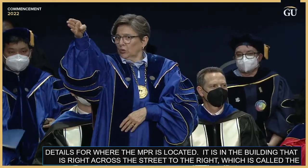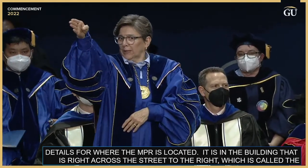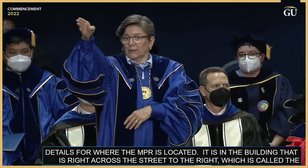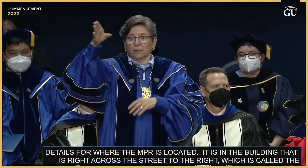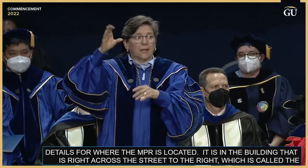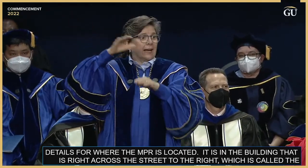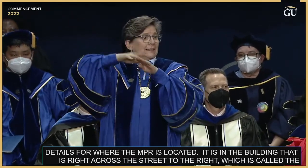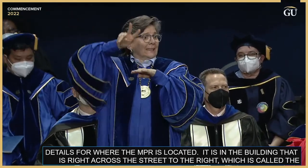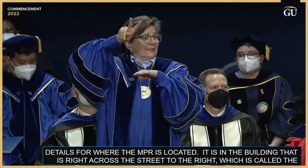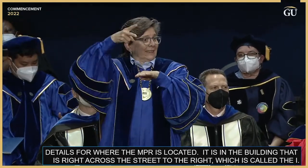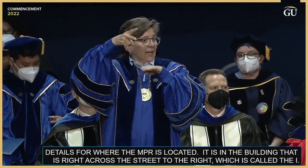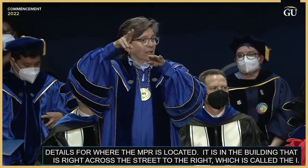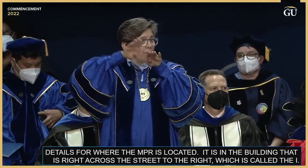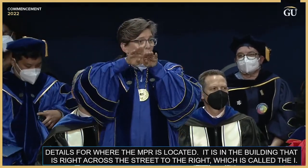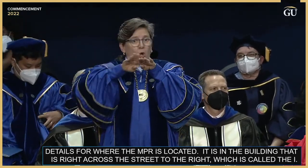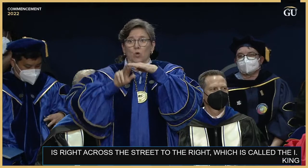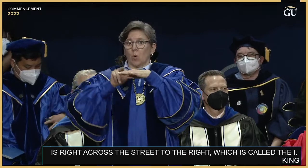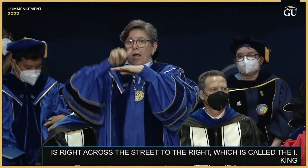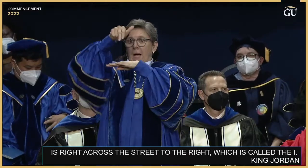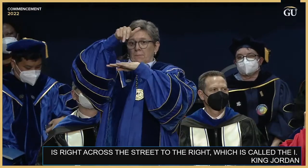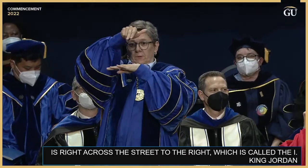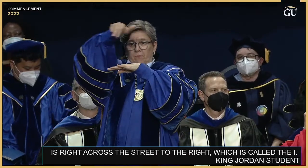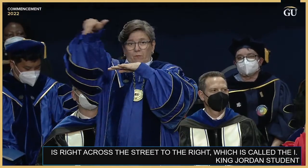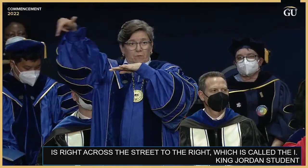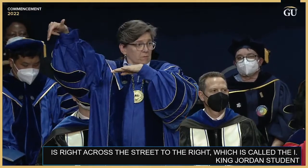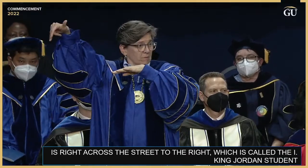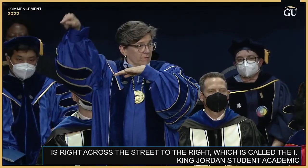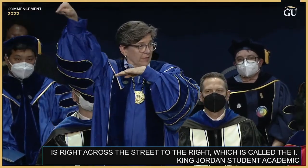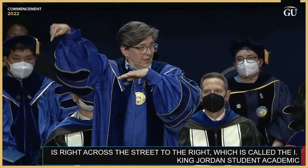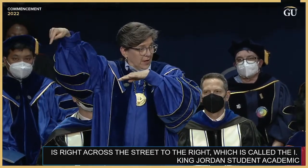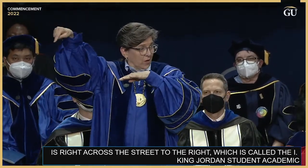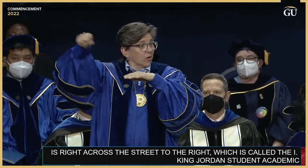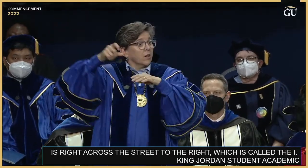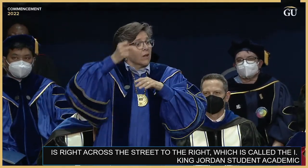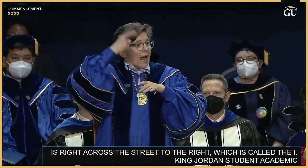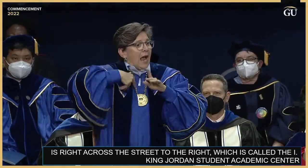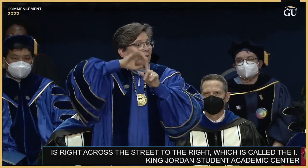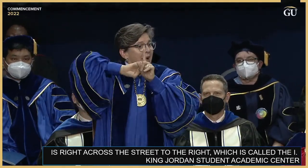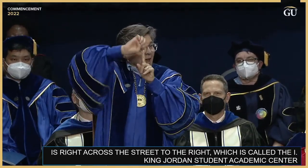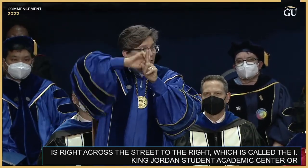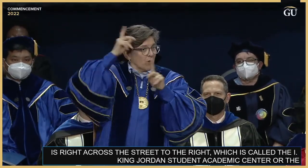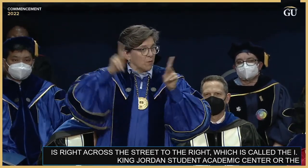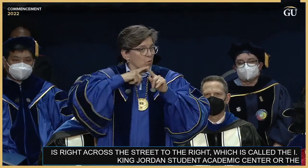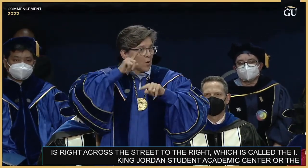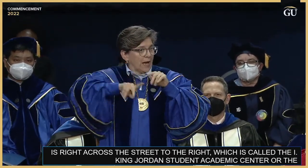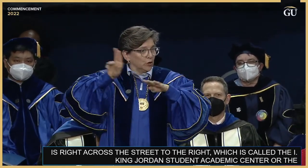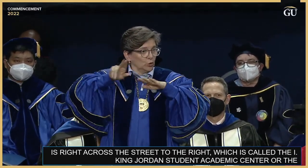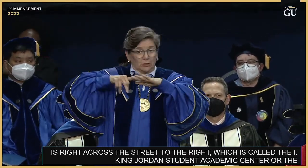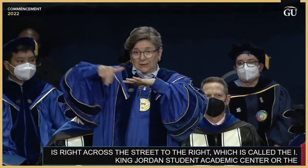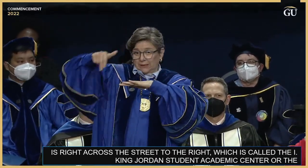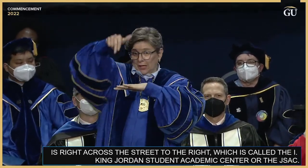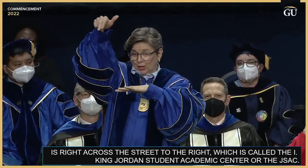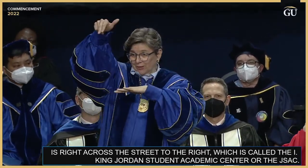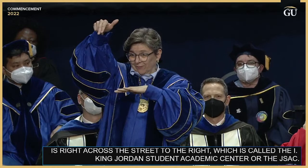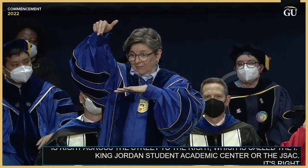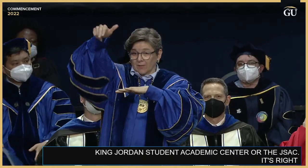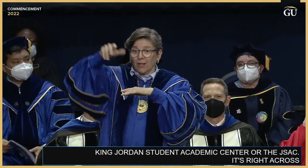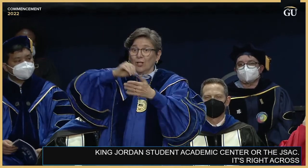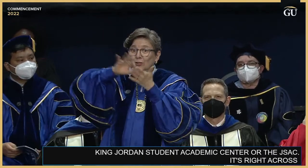right across the street to the right, it's actually on the second floor as you go up the stairs when you go through the doors. There's also an elevator that's there for people who are not able to